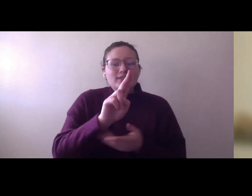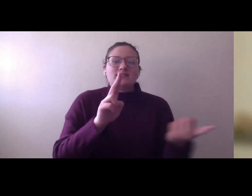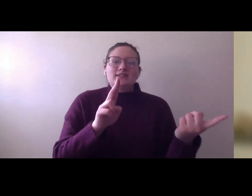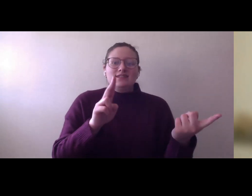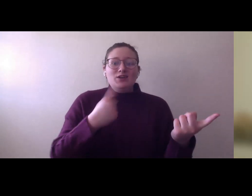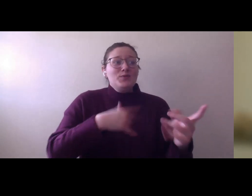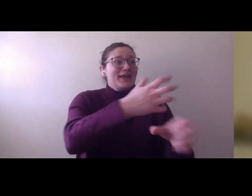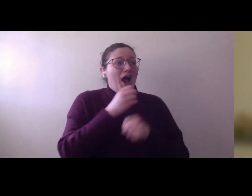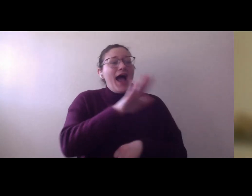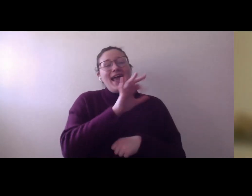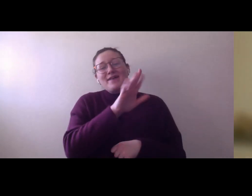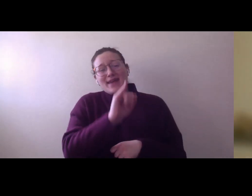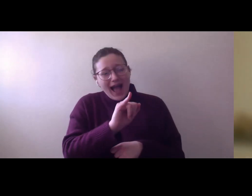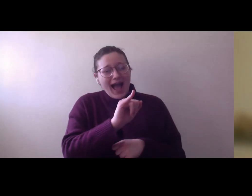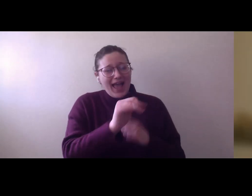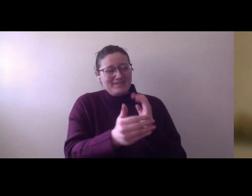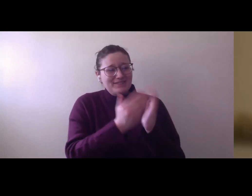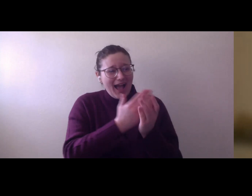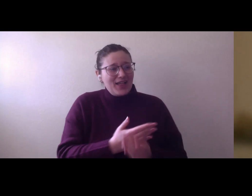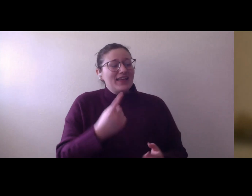FBI files. He was watched. He was,